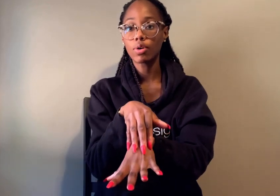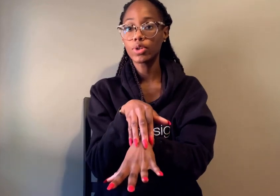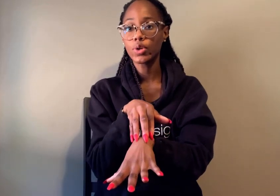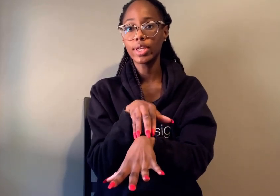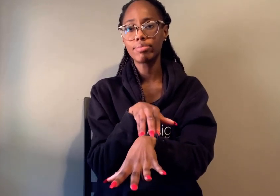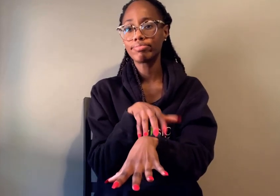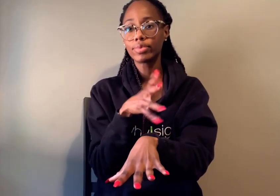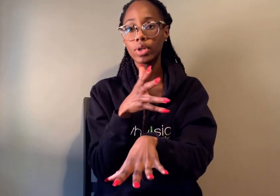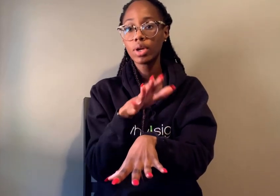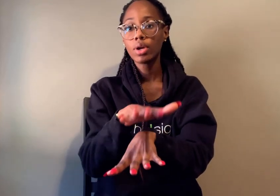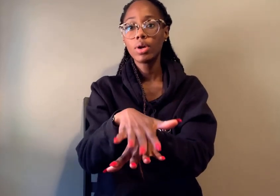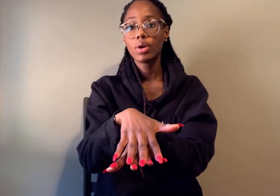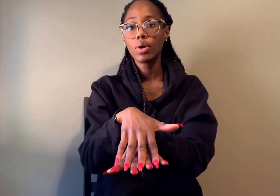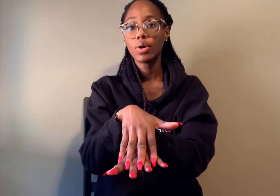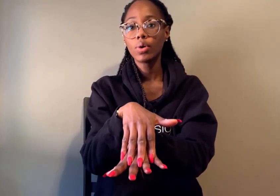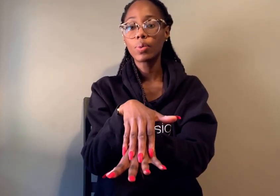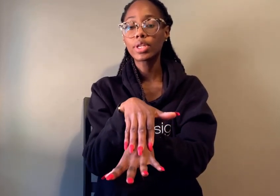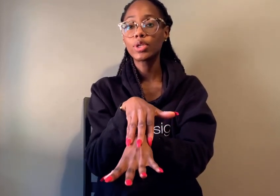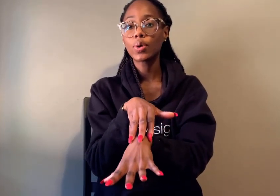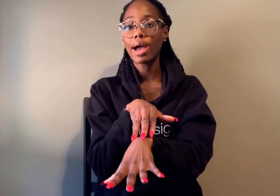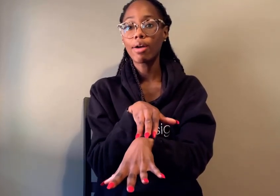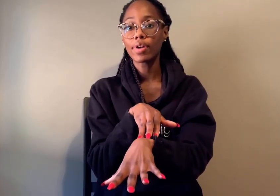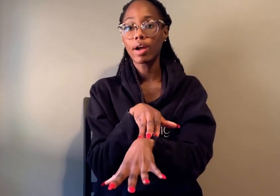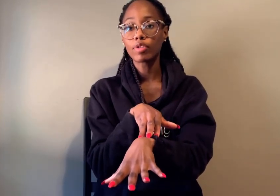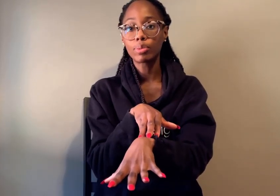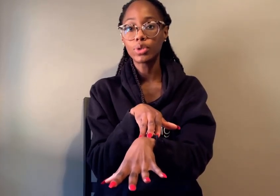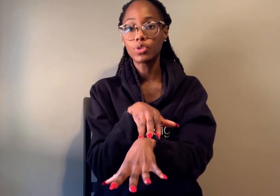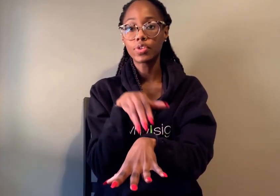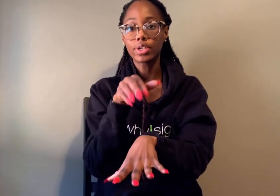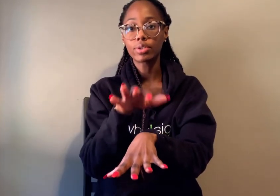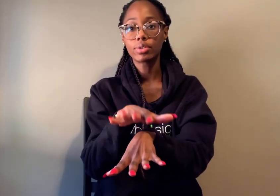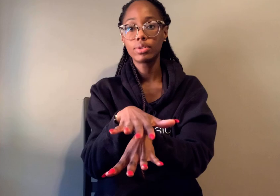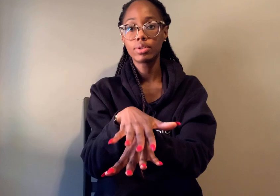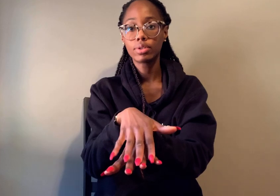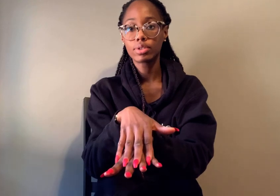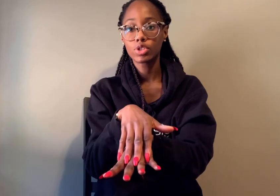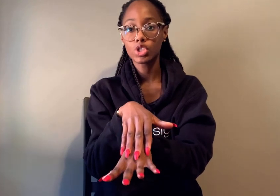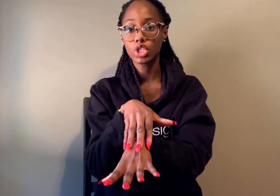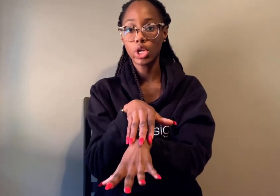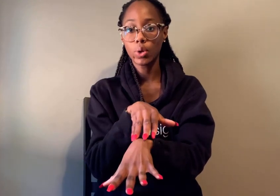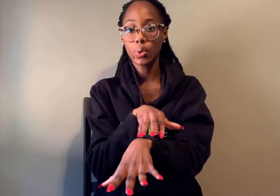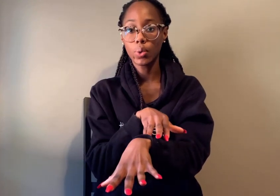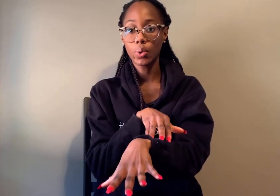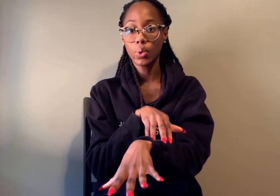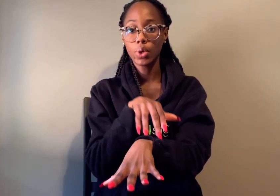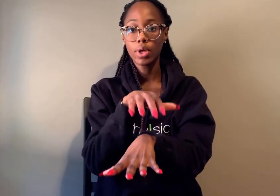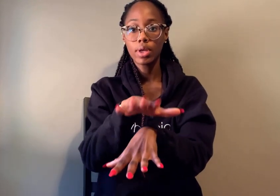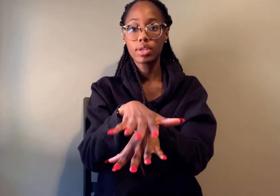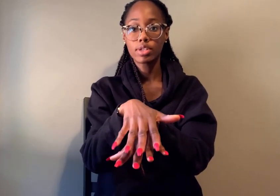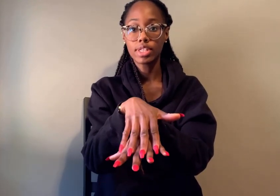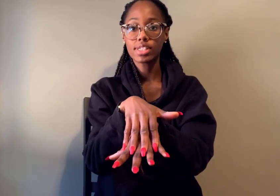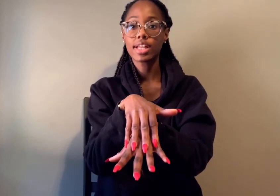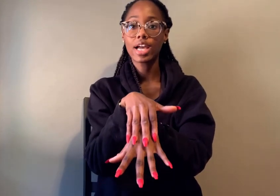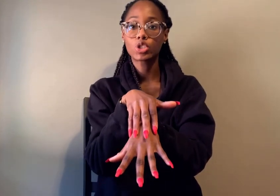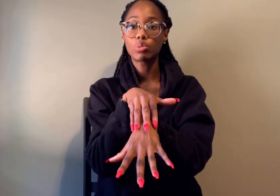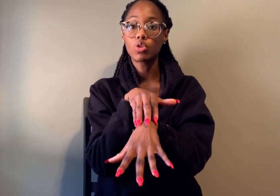You can really do it however comfortable you feel. Slow. This is the actual movement